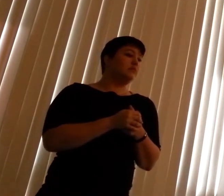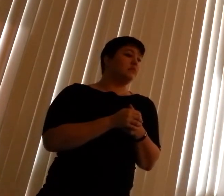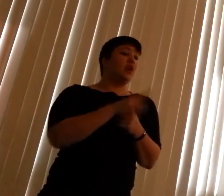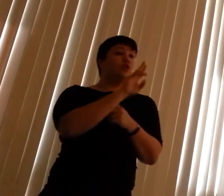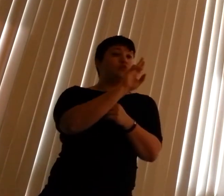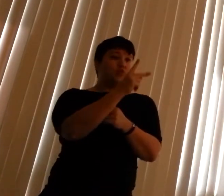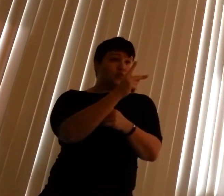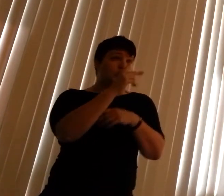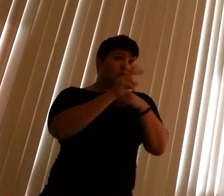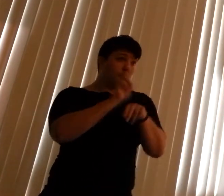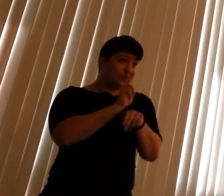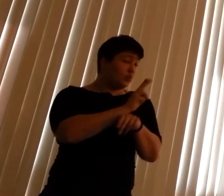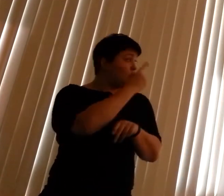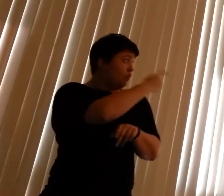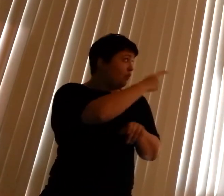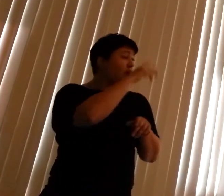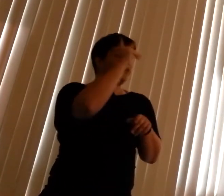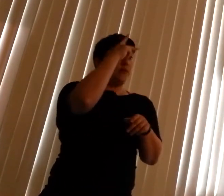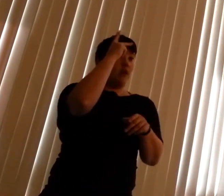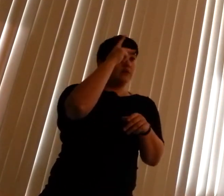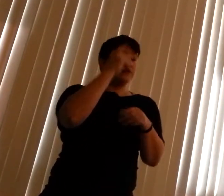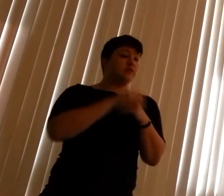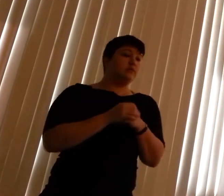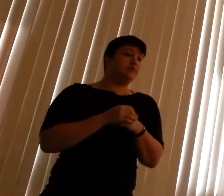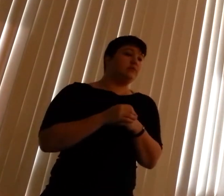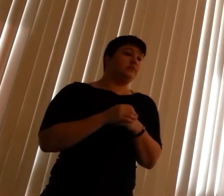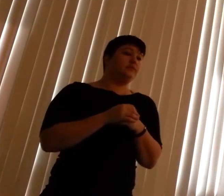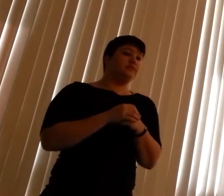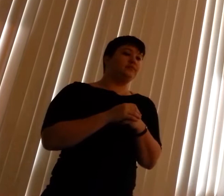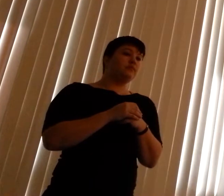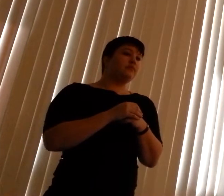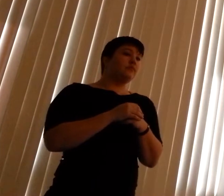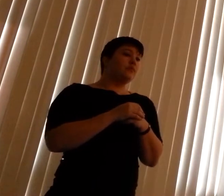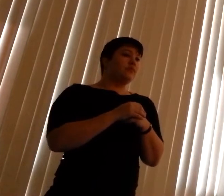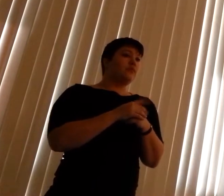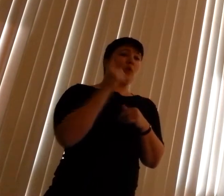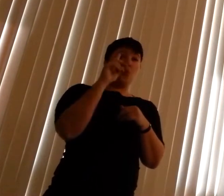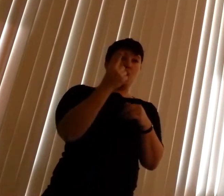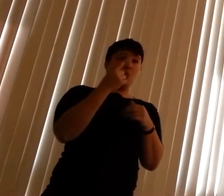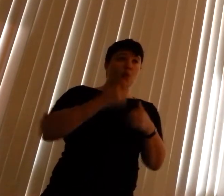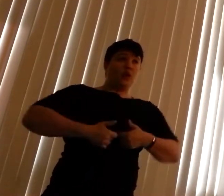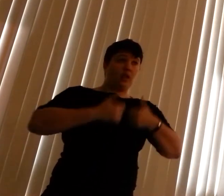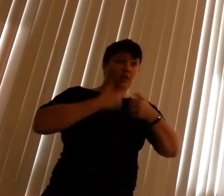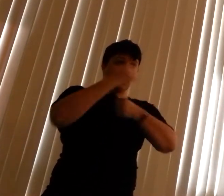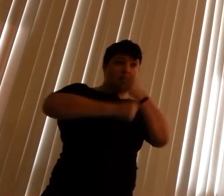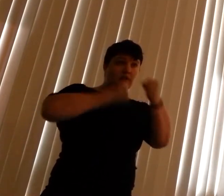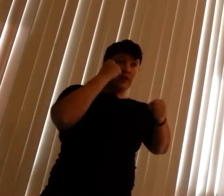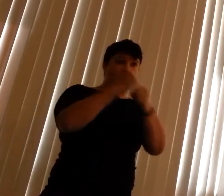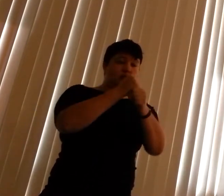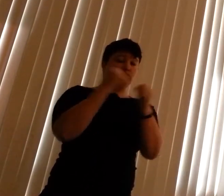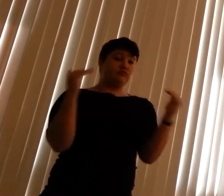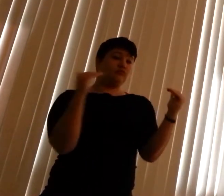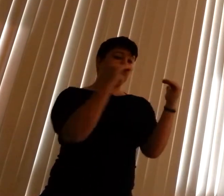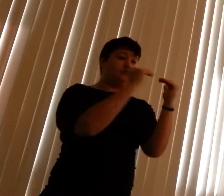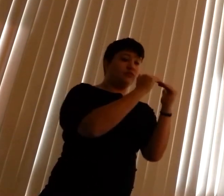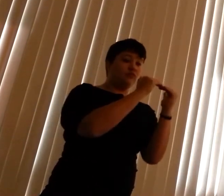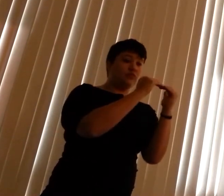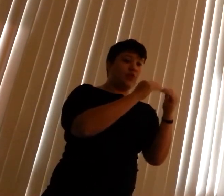Kingdom, for example. One quality-adjusted life year is equal to 1 year in full health.